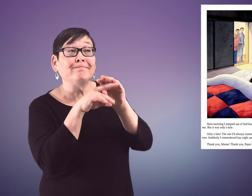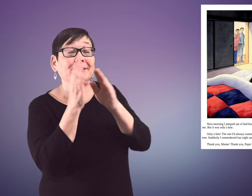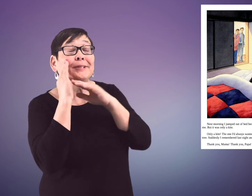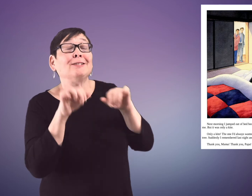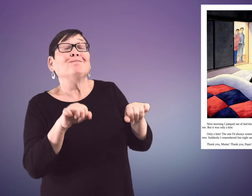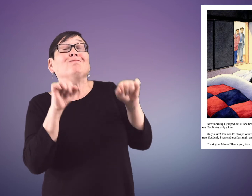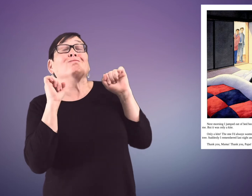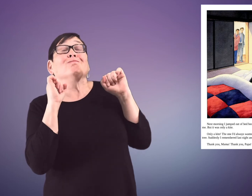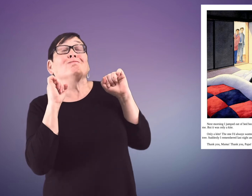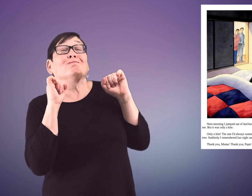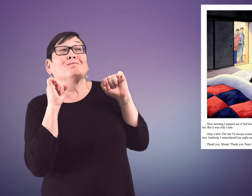bed.